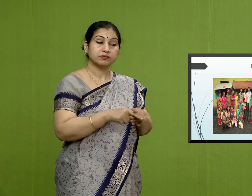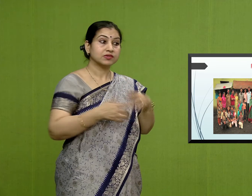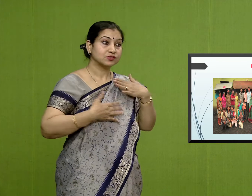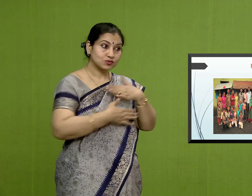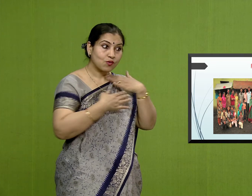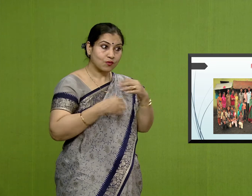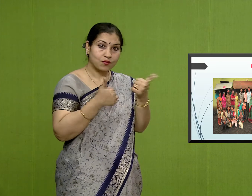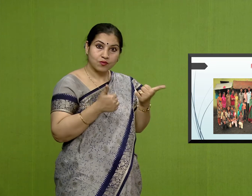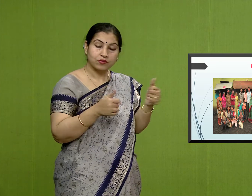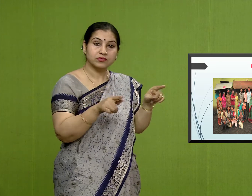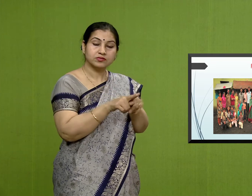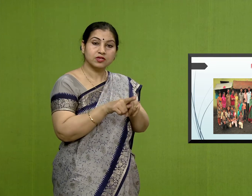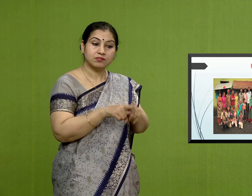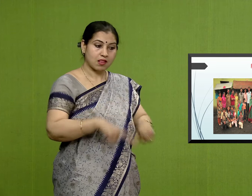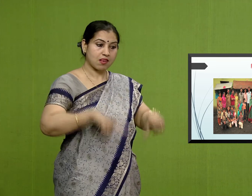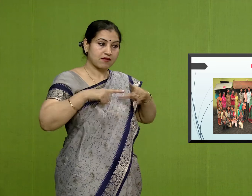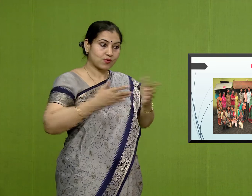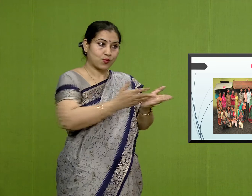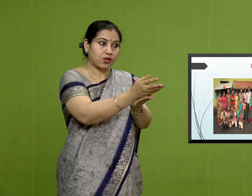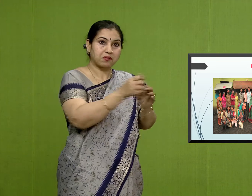entertainment, and living standards.